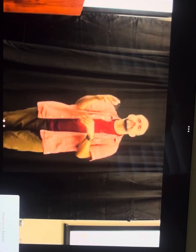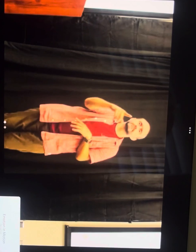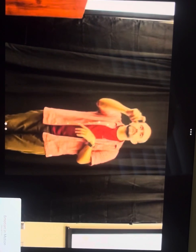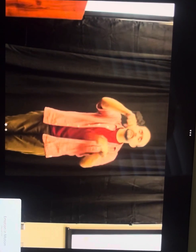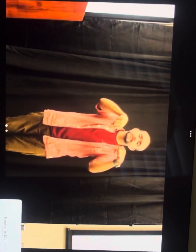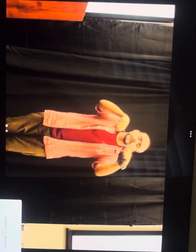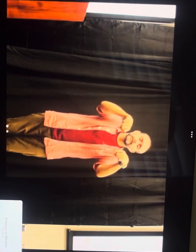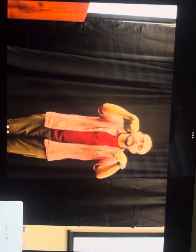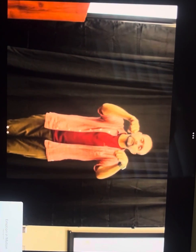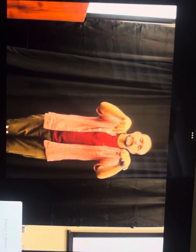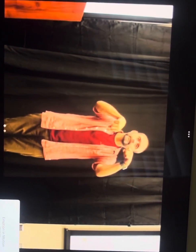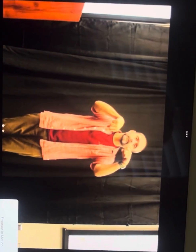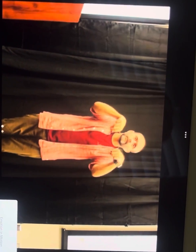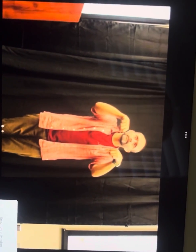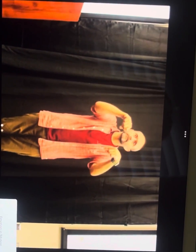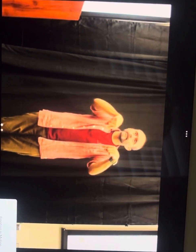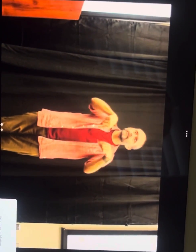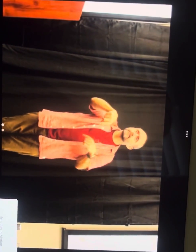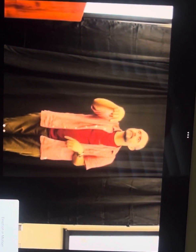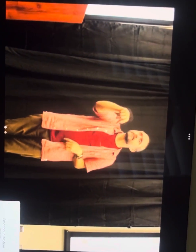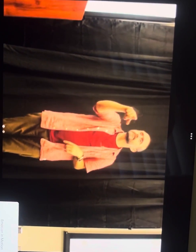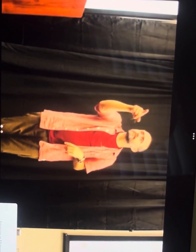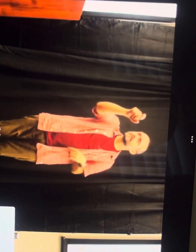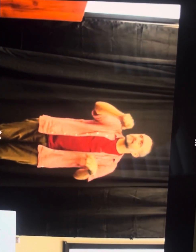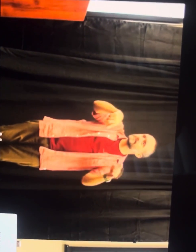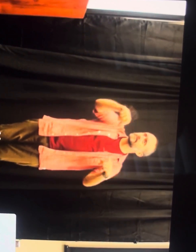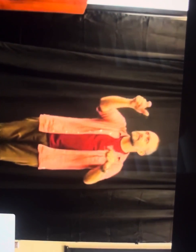rafting rivers, or water droplets,